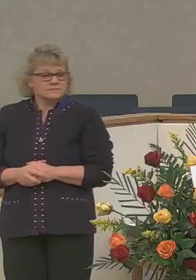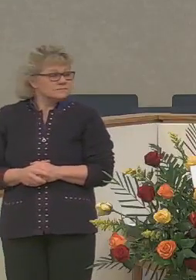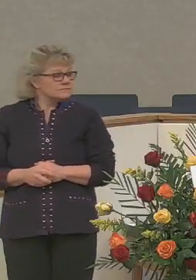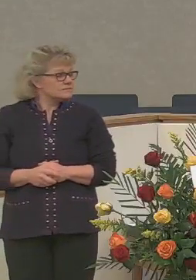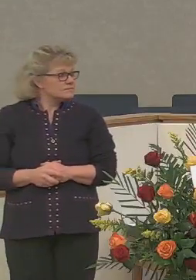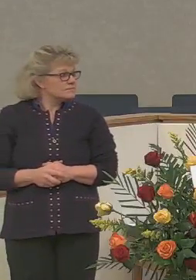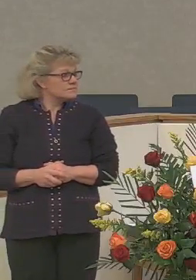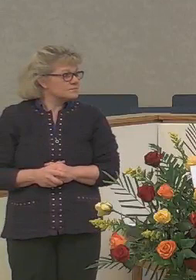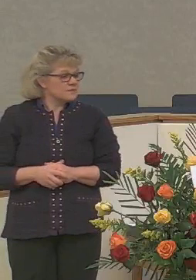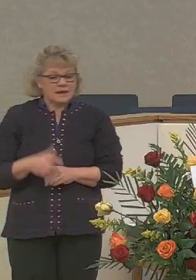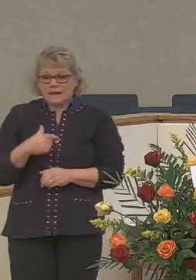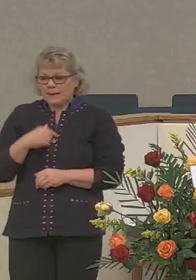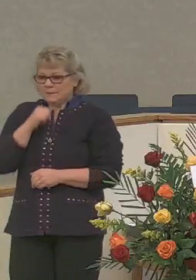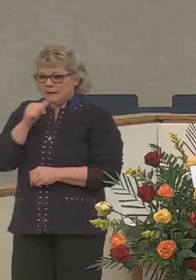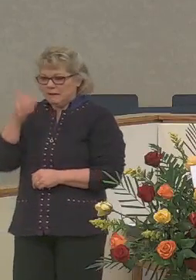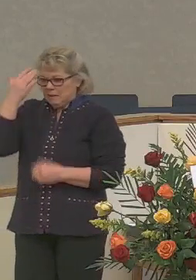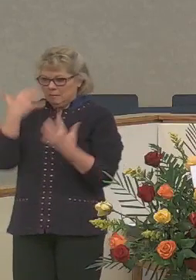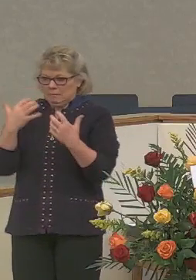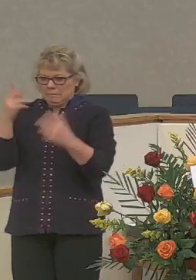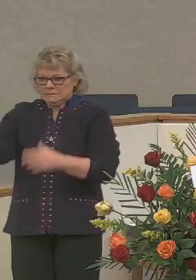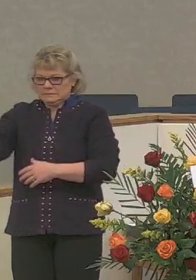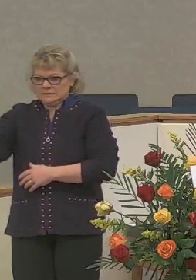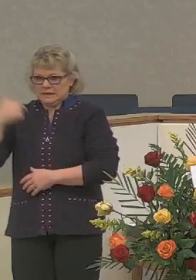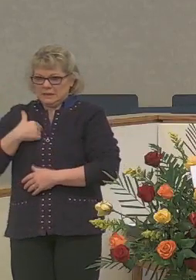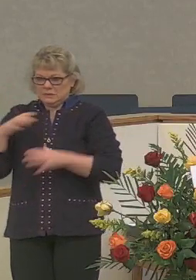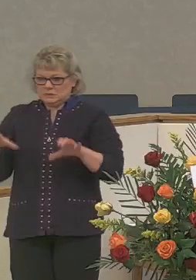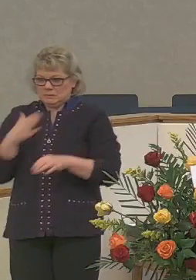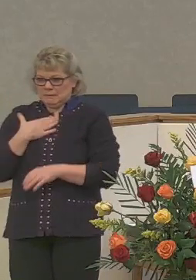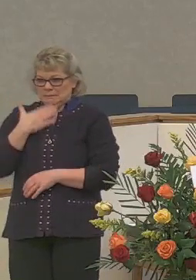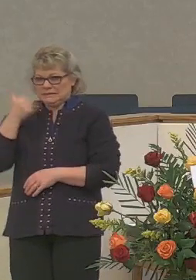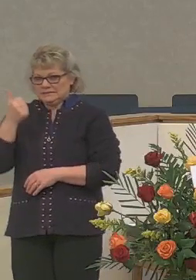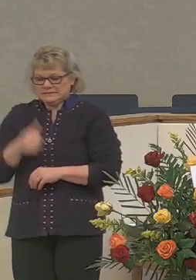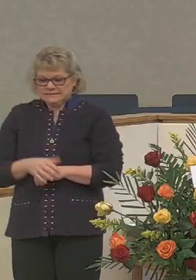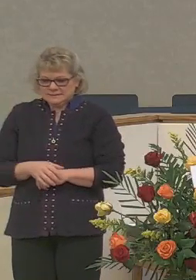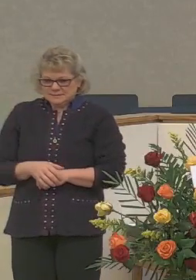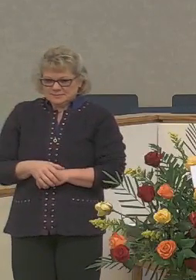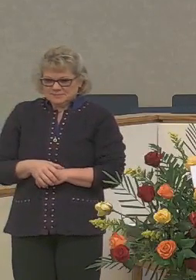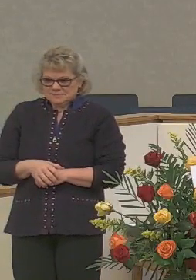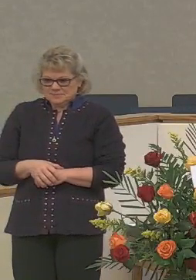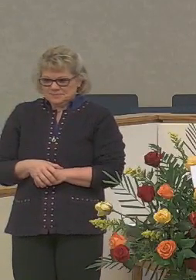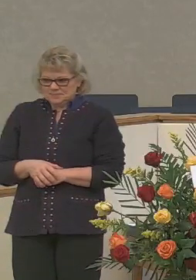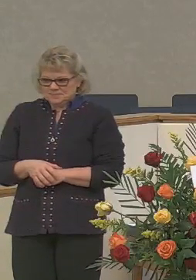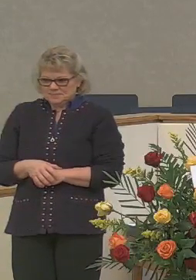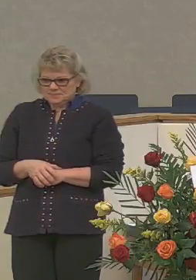I'm not the public speaker of this family, but I'm going to give it my best shot.